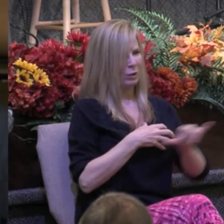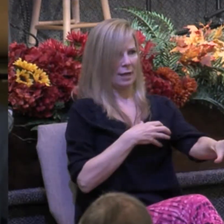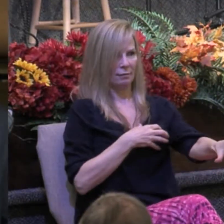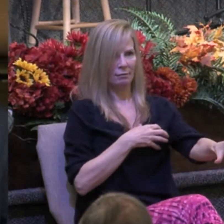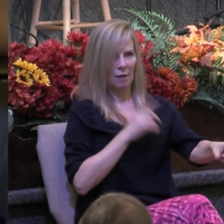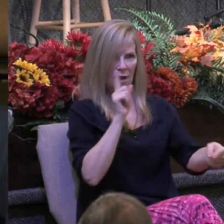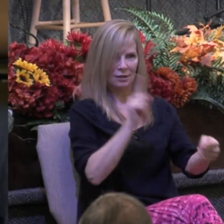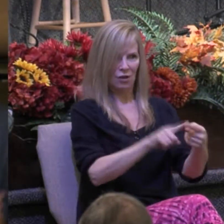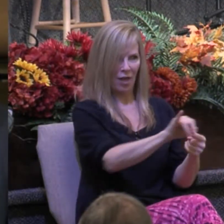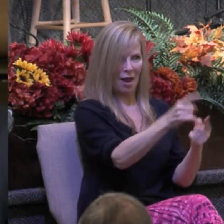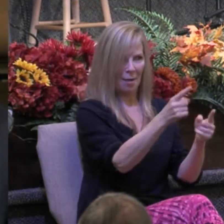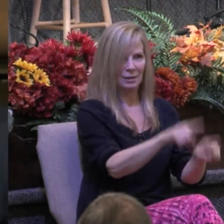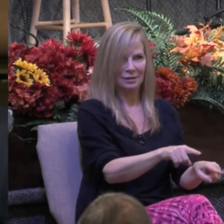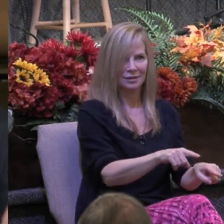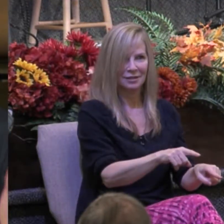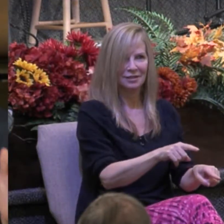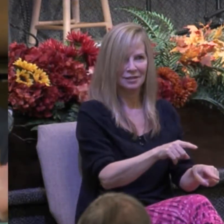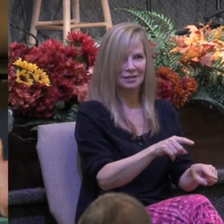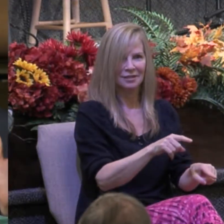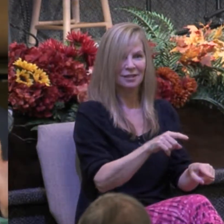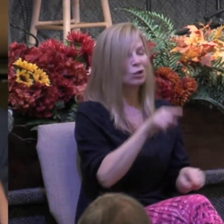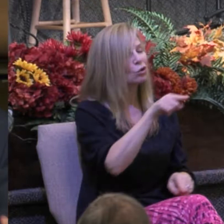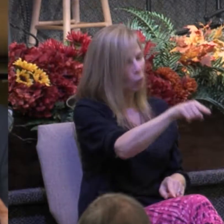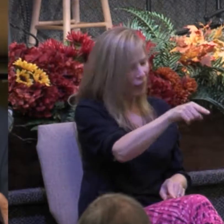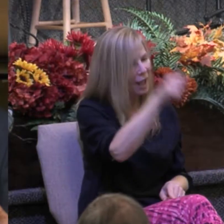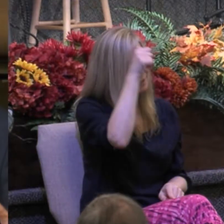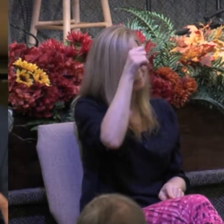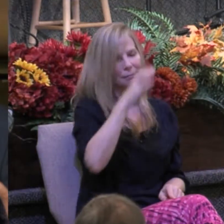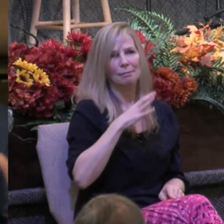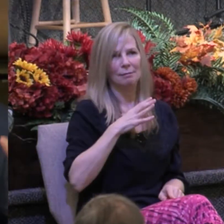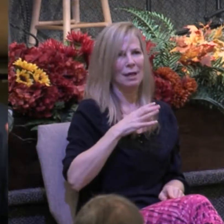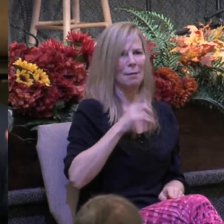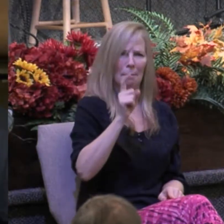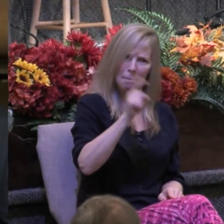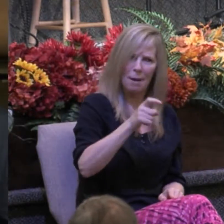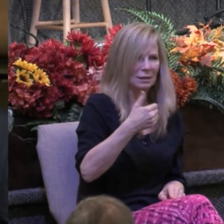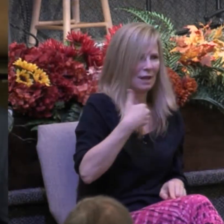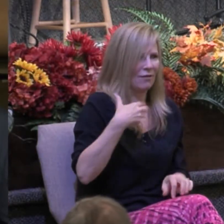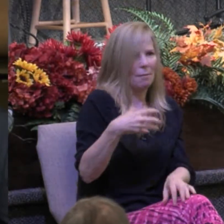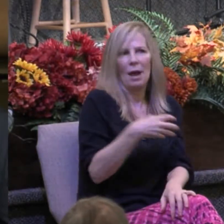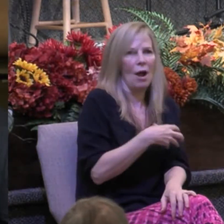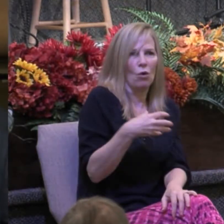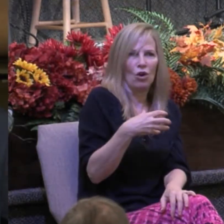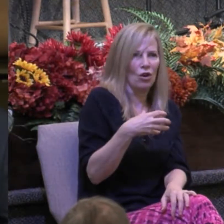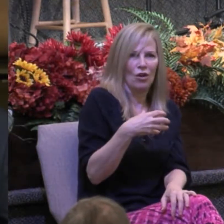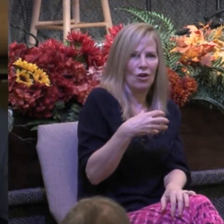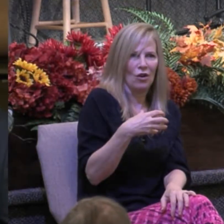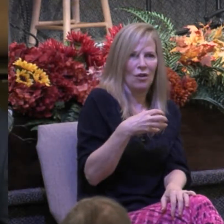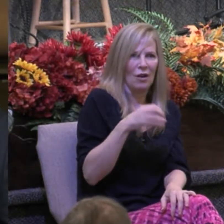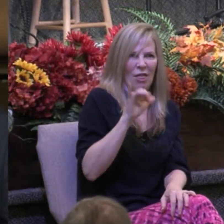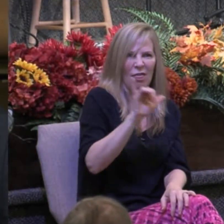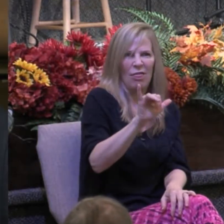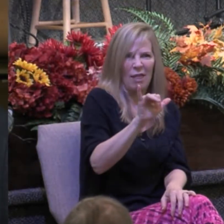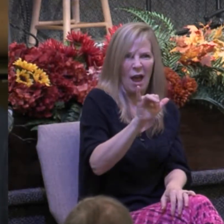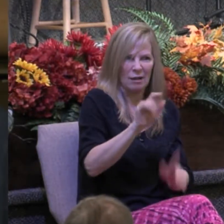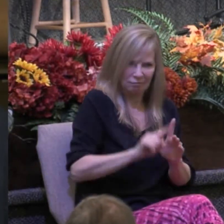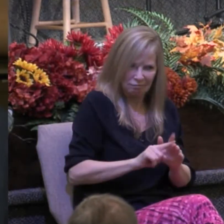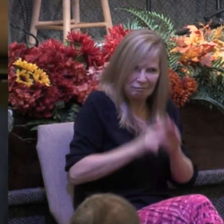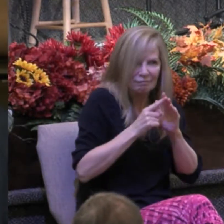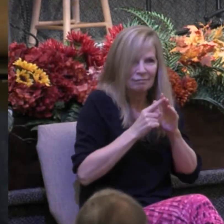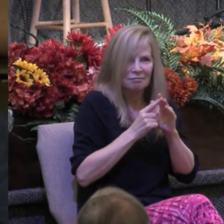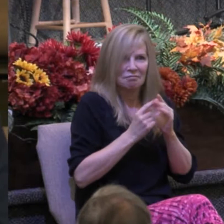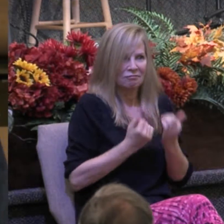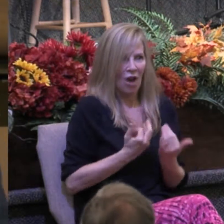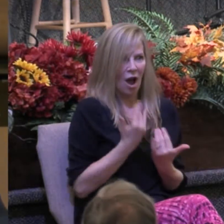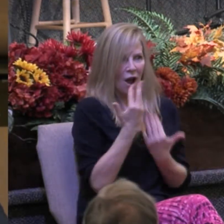high. See, above everything else, these men needed the power, the dynamite of the Holy Spirit